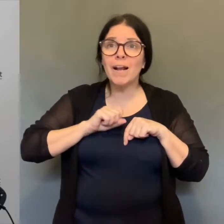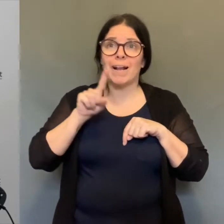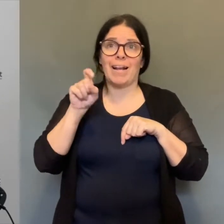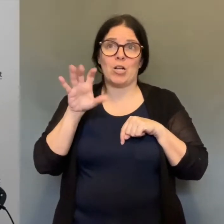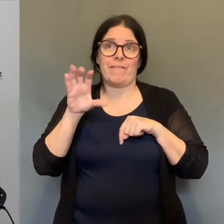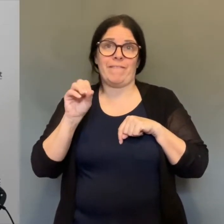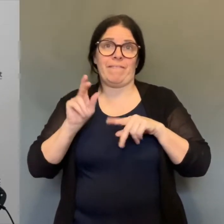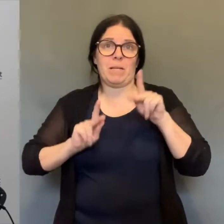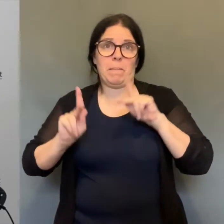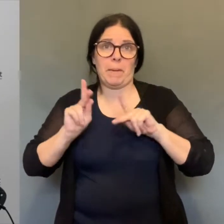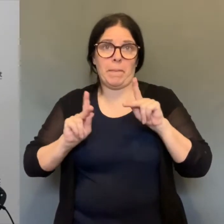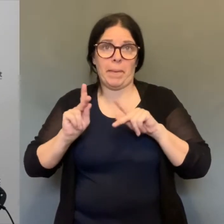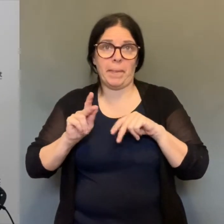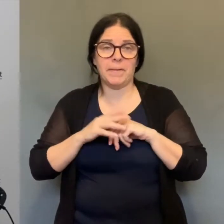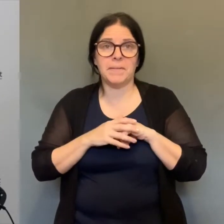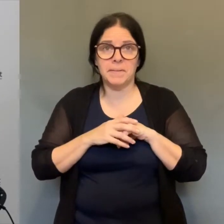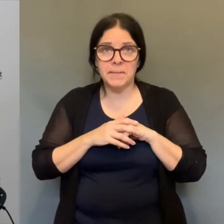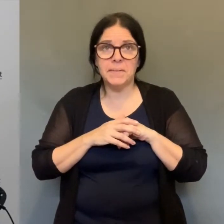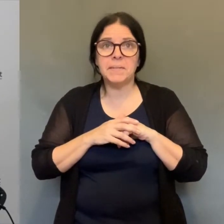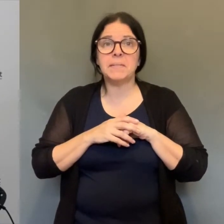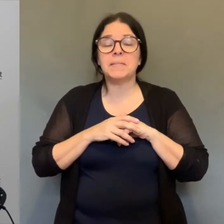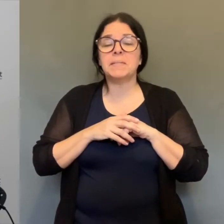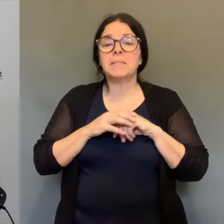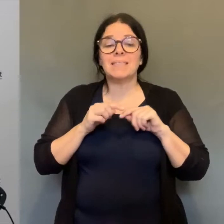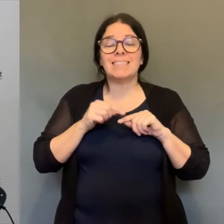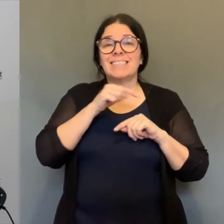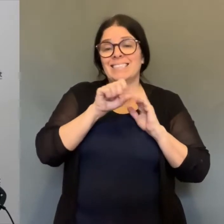cases. Michigan now has